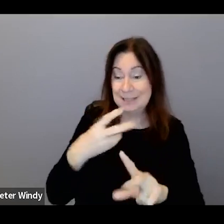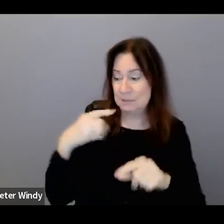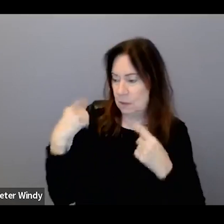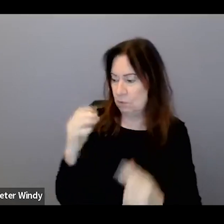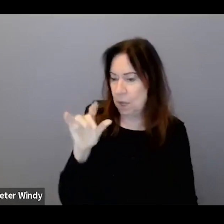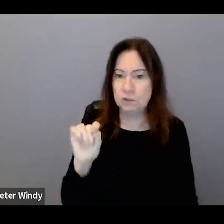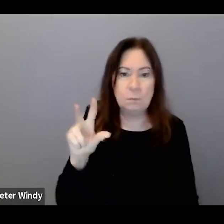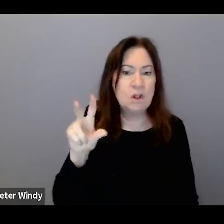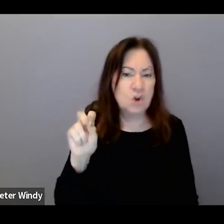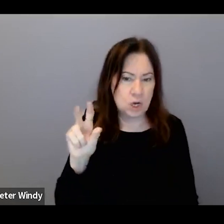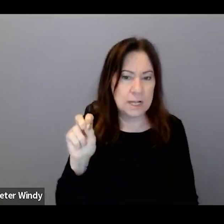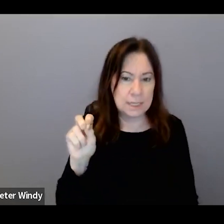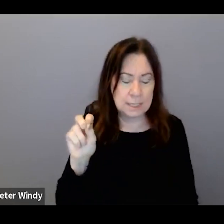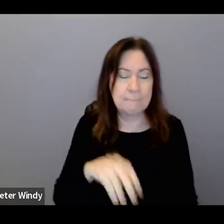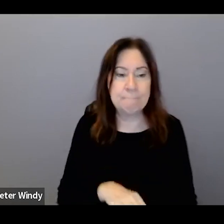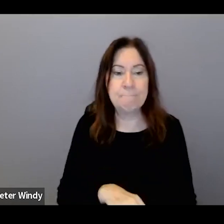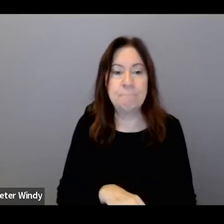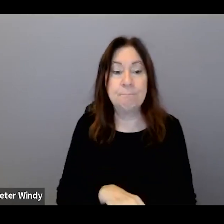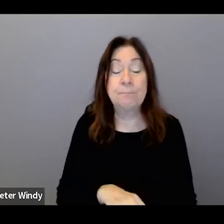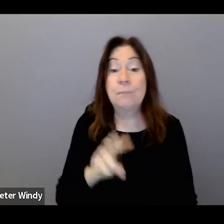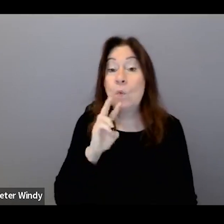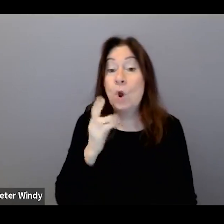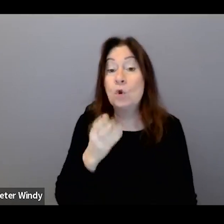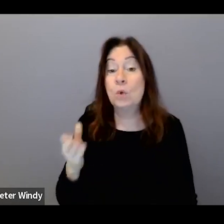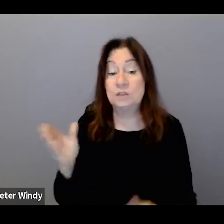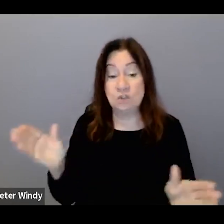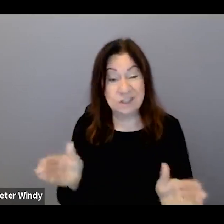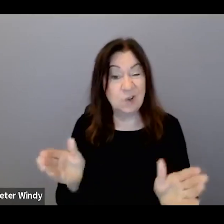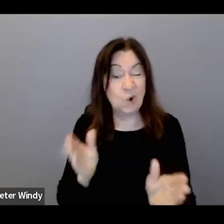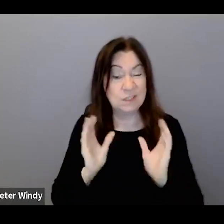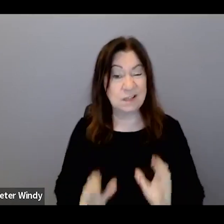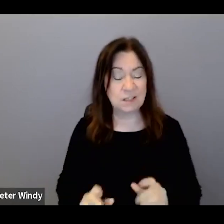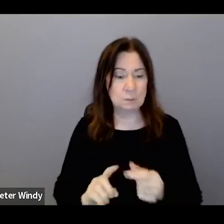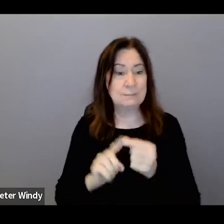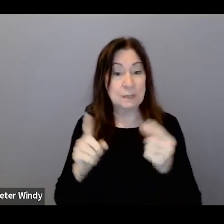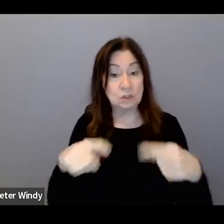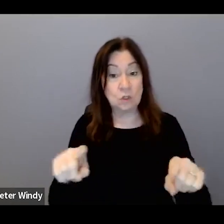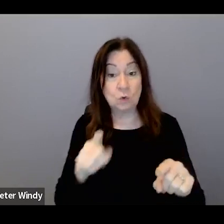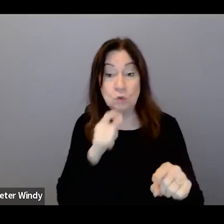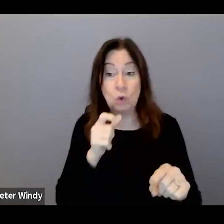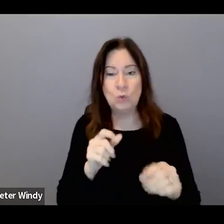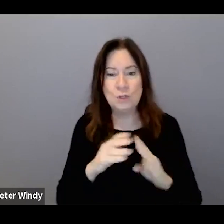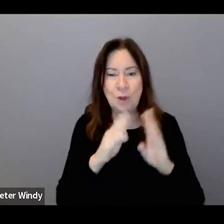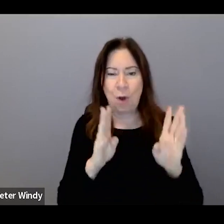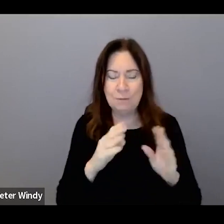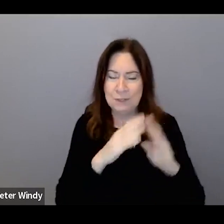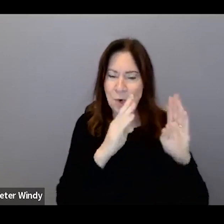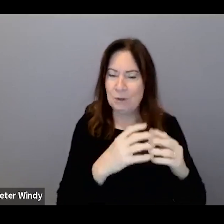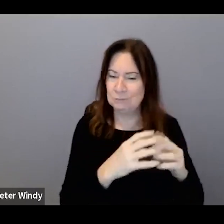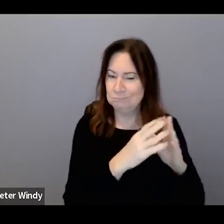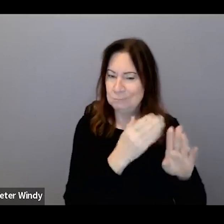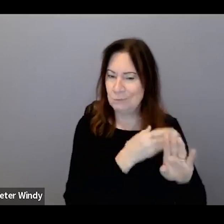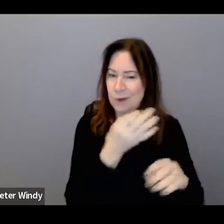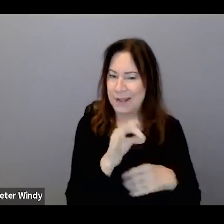30th. Water Resources encourages customers, especially those with homes built prior to 1988,